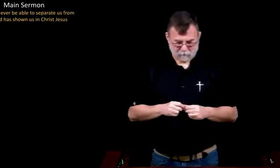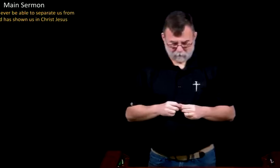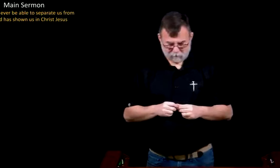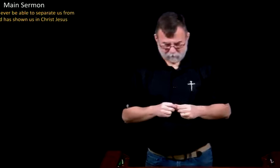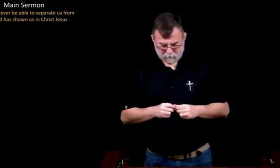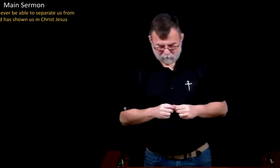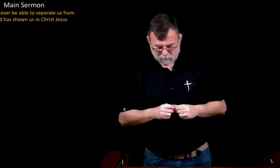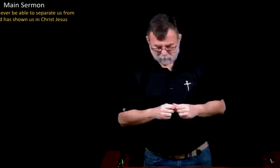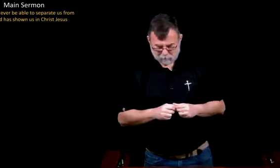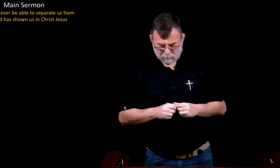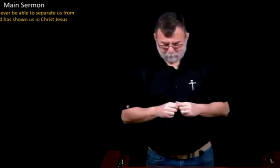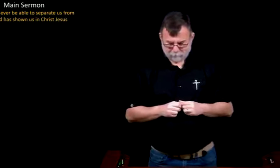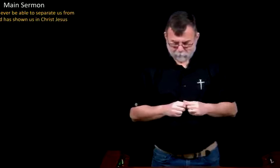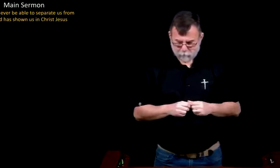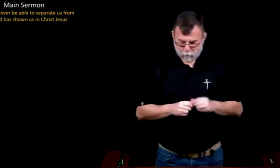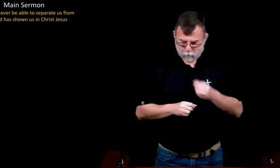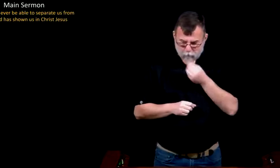how long you have accepted him or not.